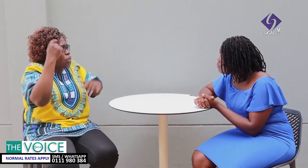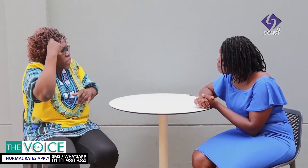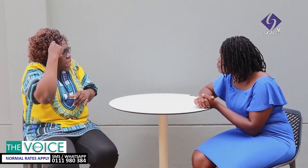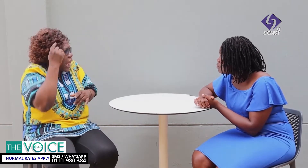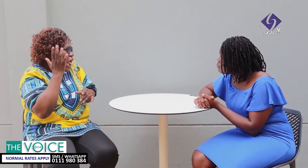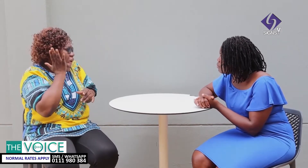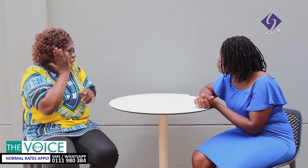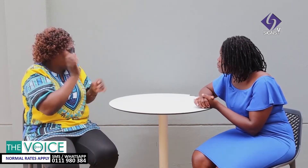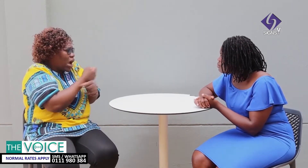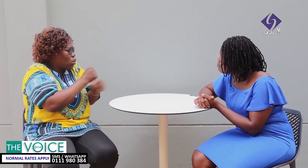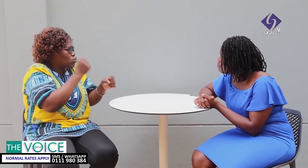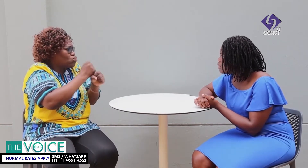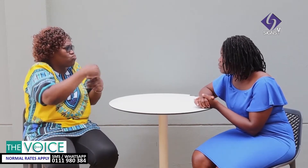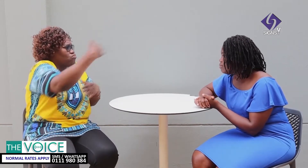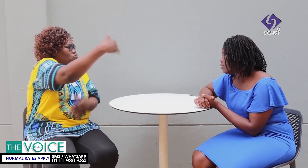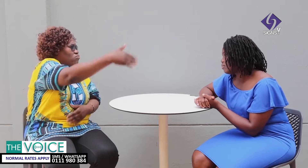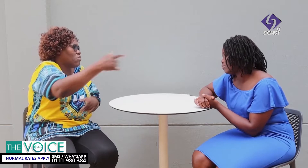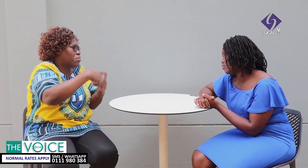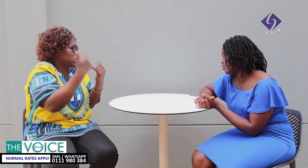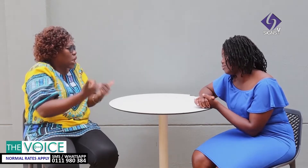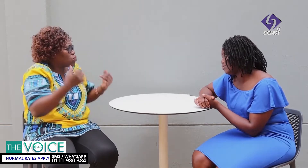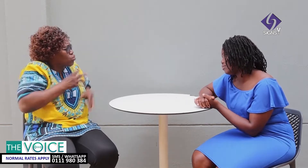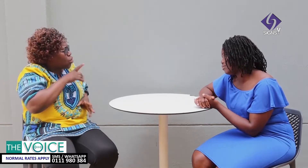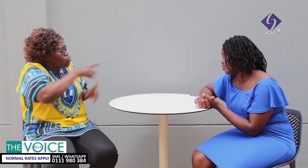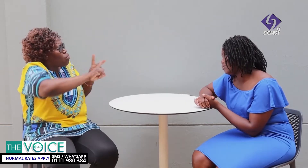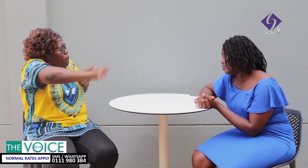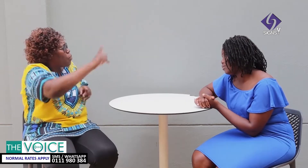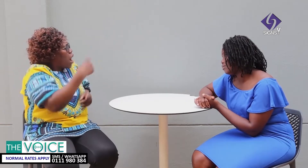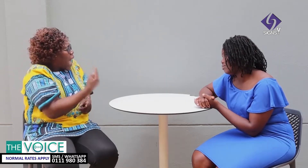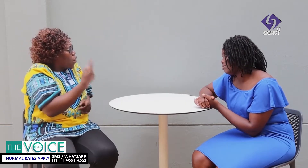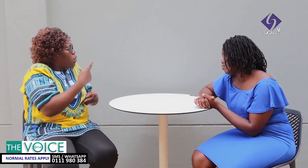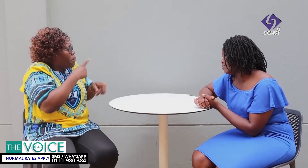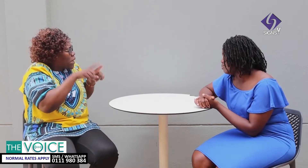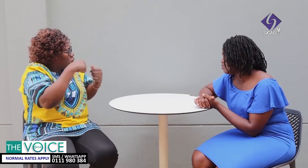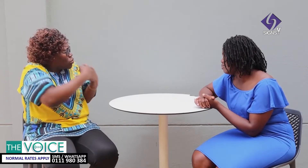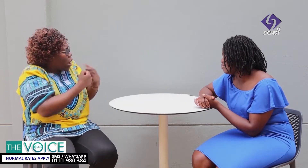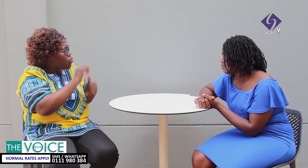go and come back, and I stayed there for around 5 years. Oh.